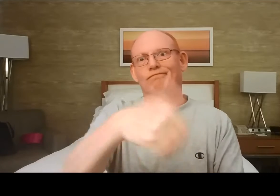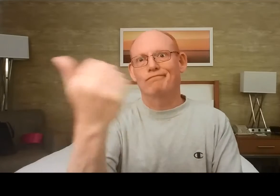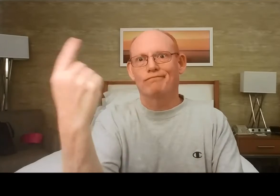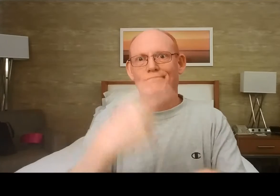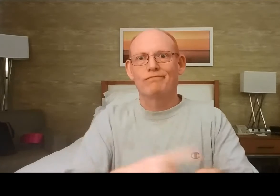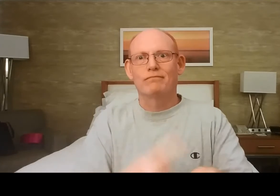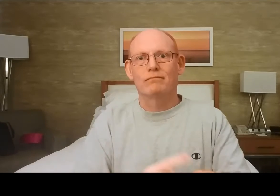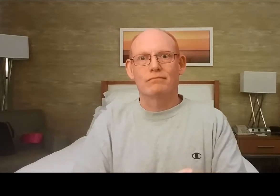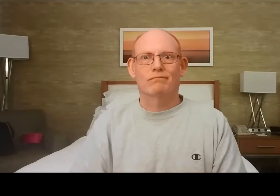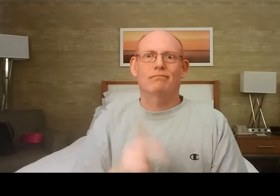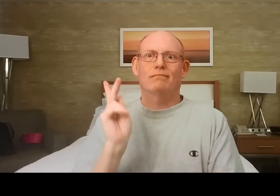It's pretty awesome.